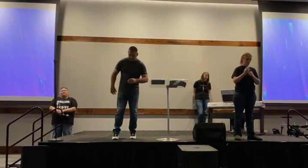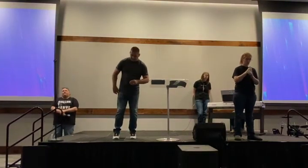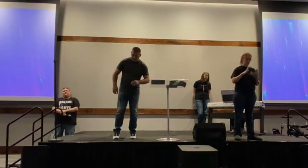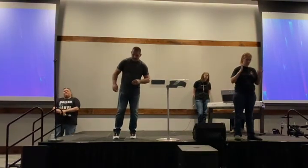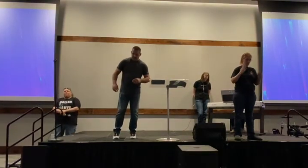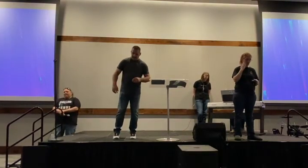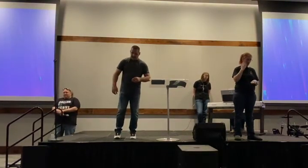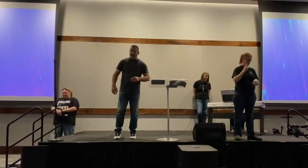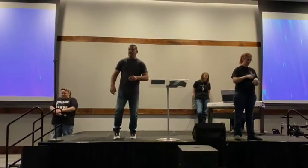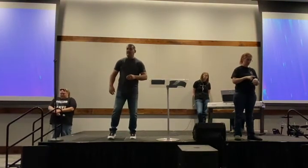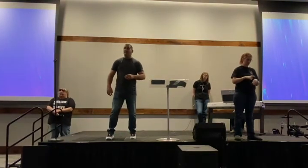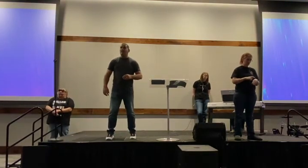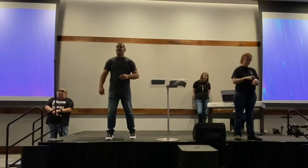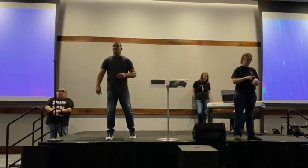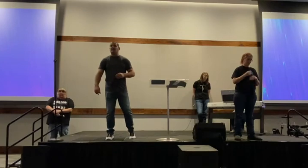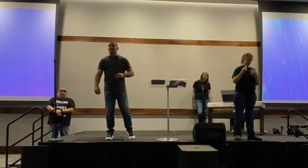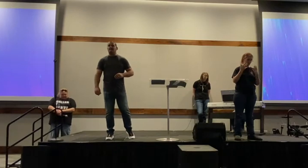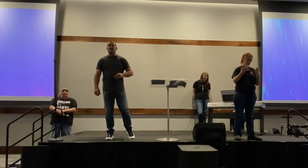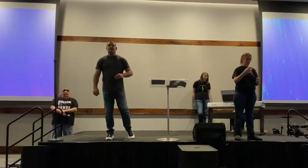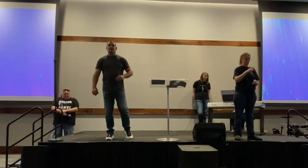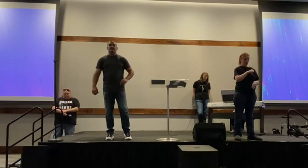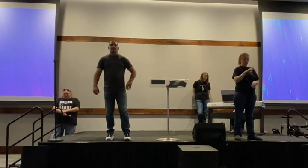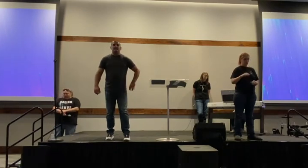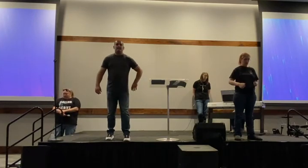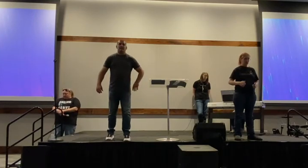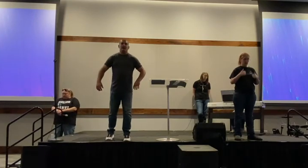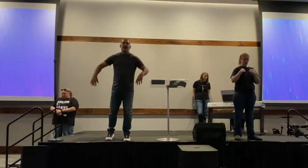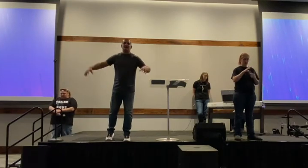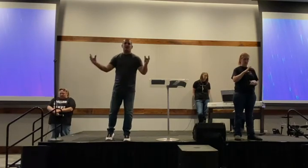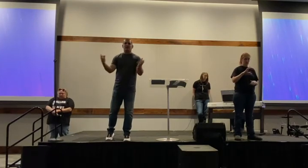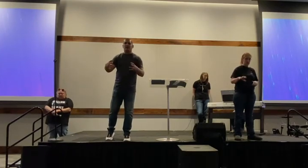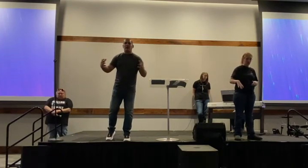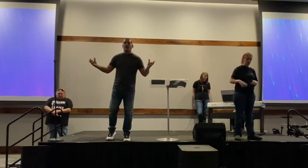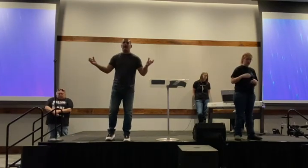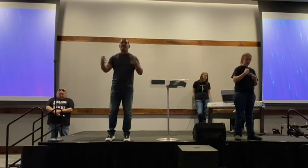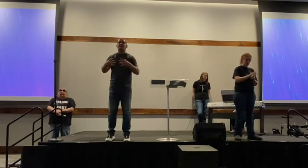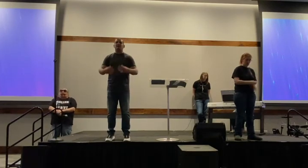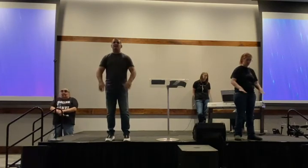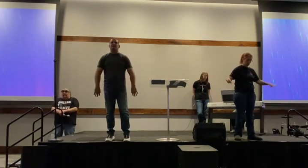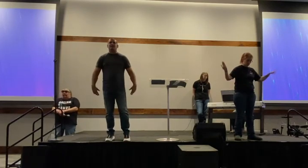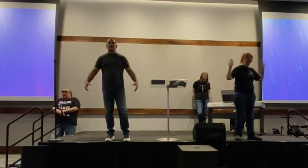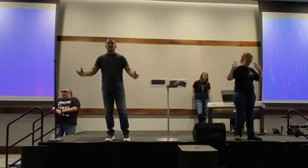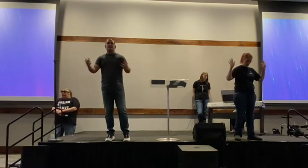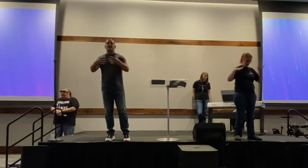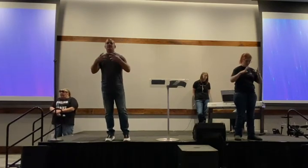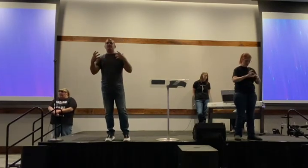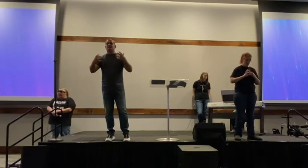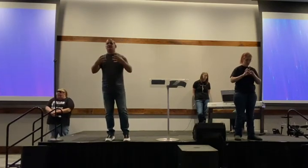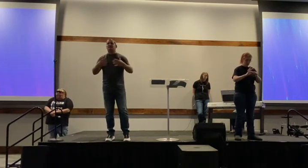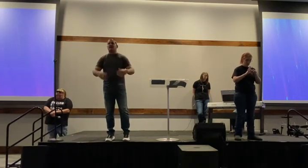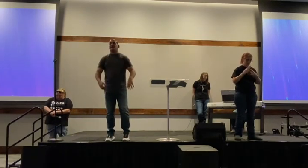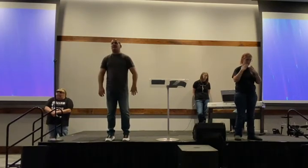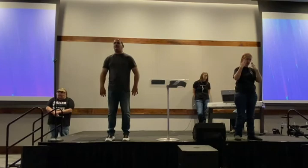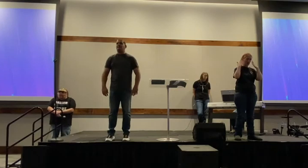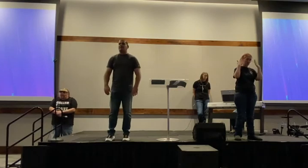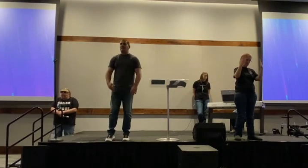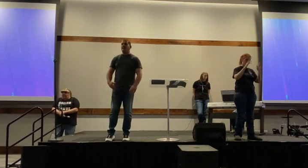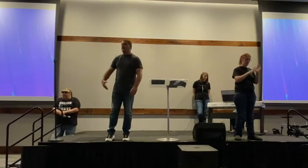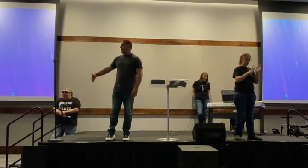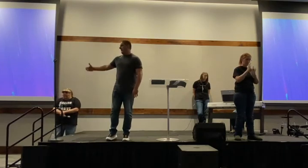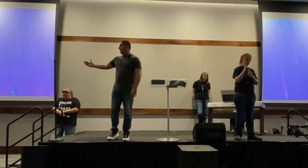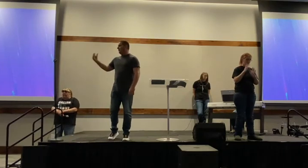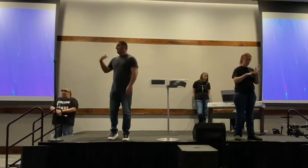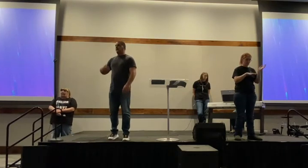time, decide to give your life to Christ. I surrender. I want to have that relationship. Thank you, Jesus, for dying on the cross for